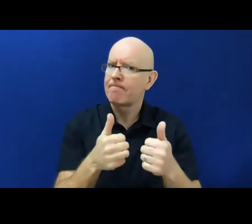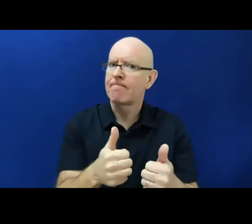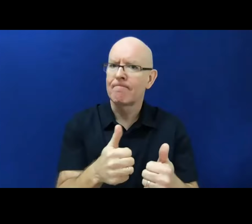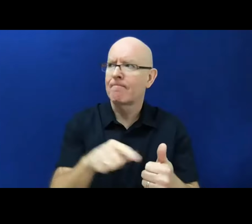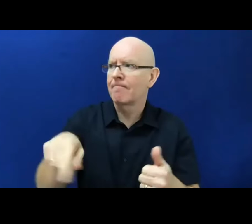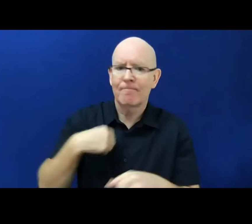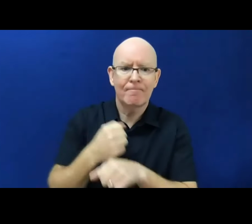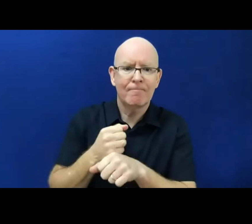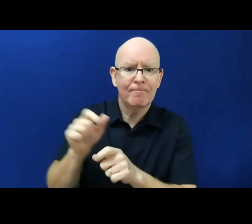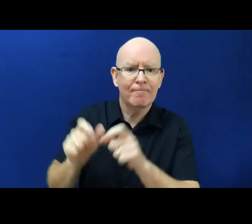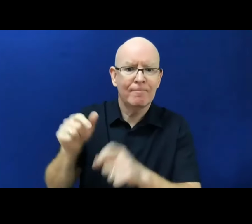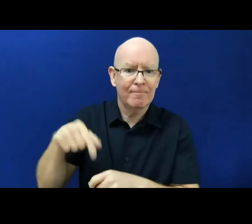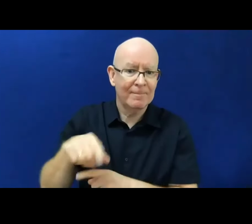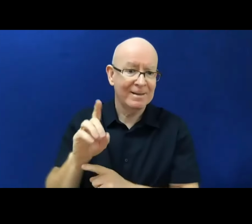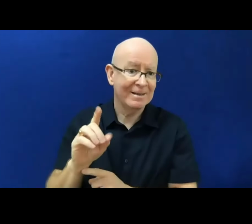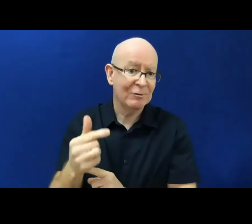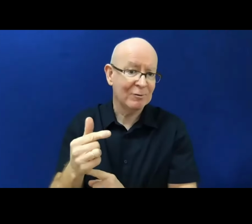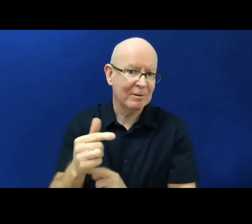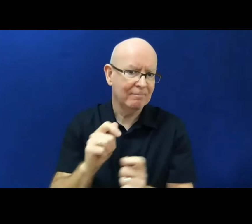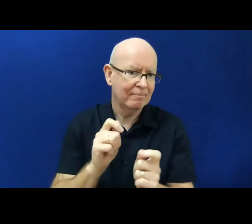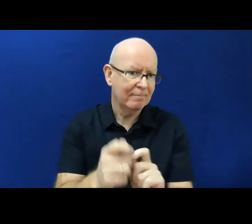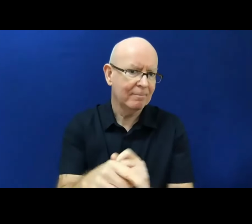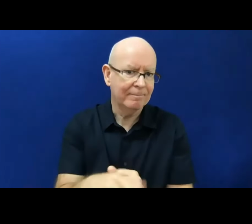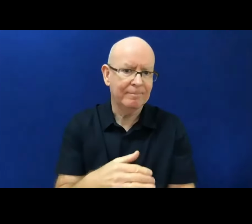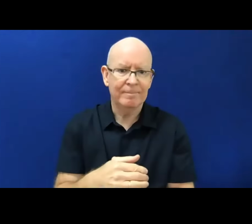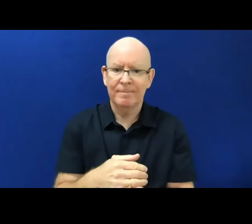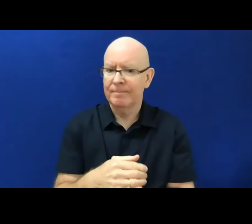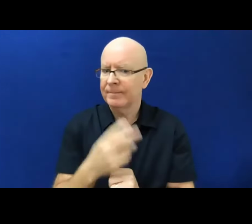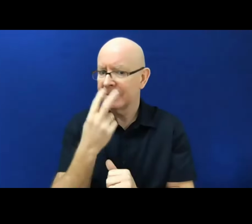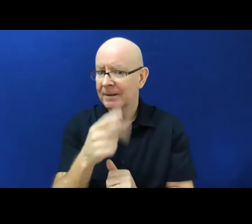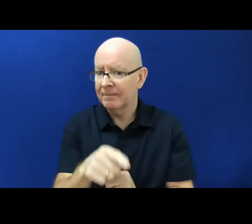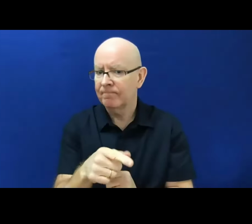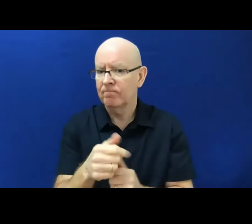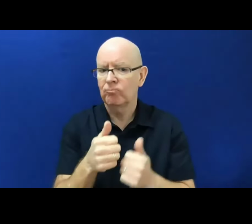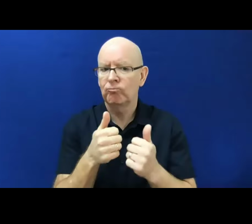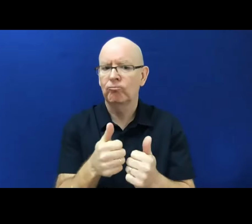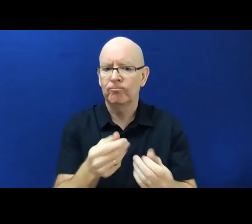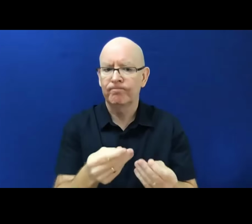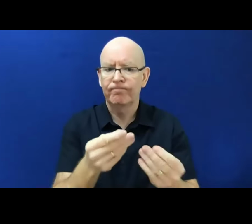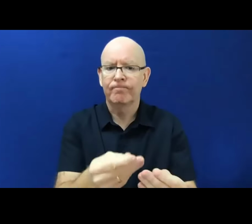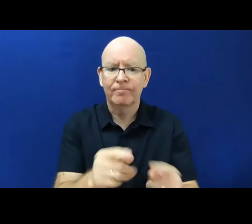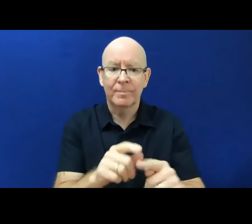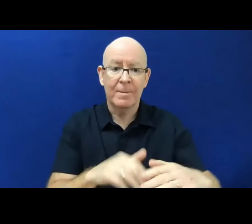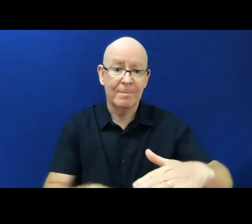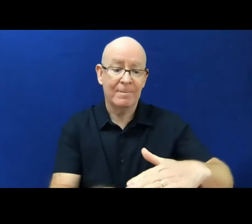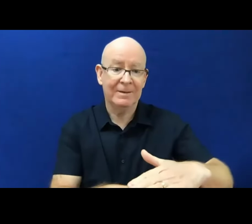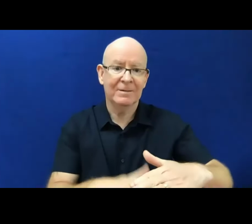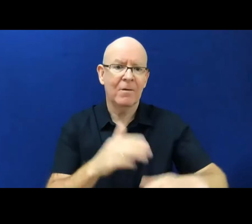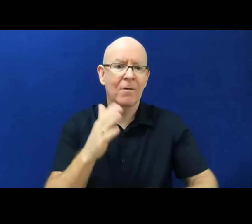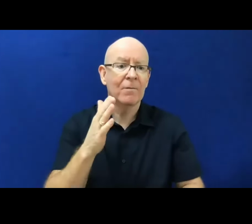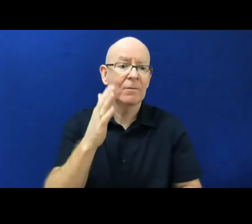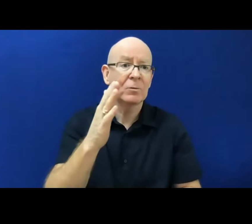allocations, for example, under resilience and recovery facility that is now being put in place as a consequence of the